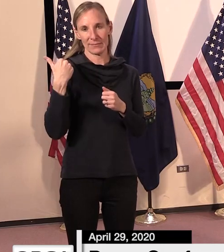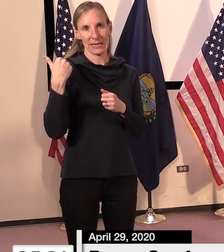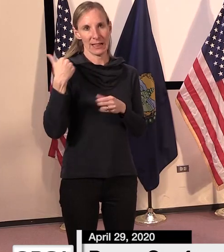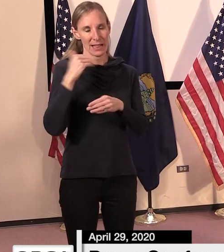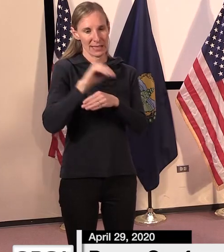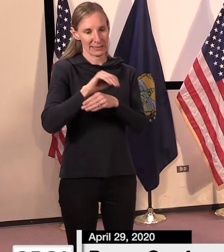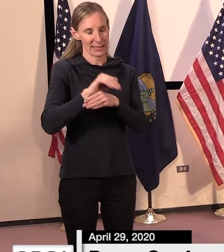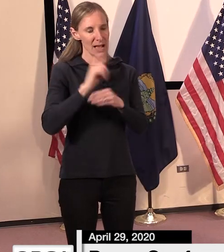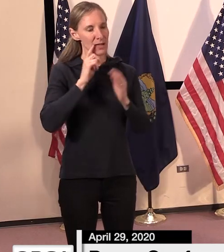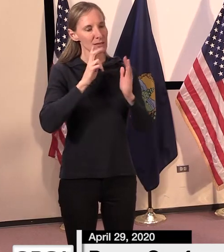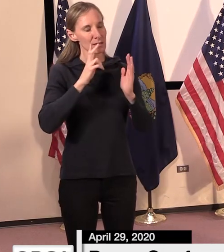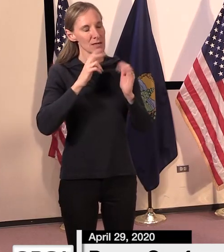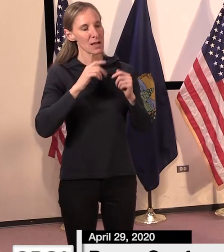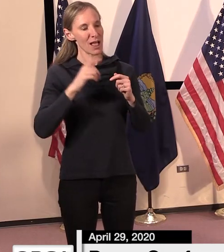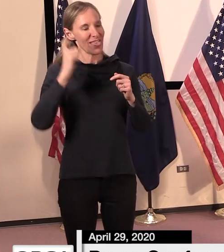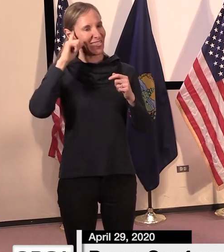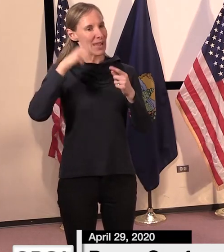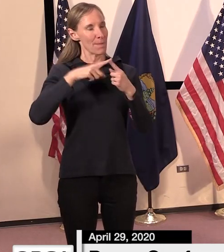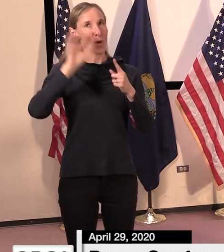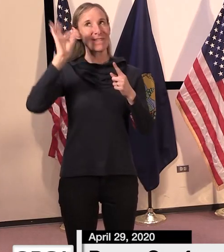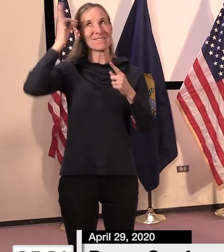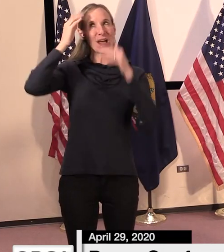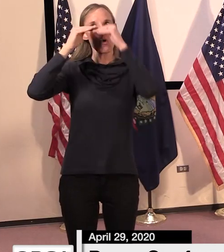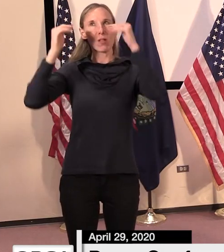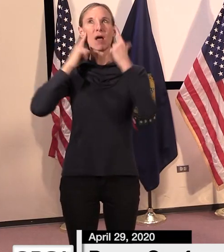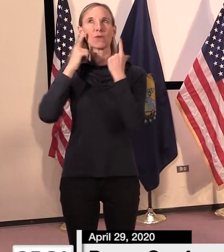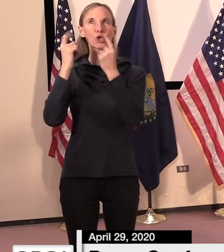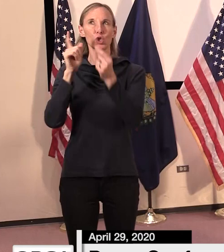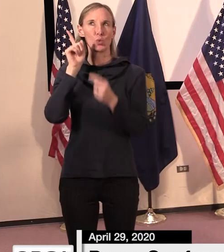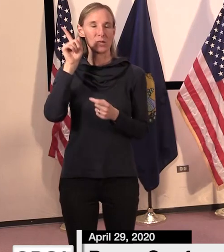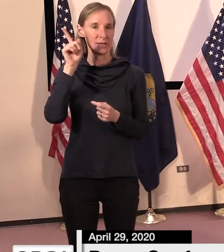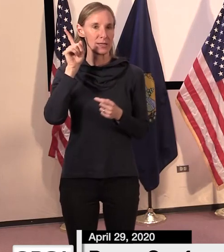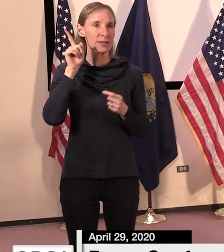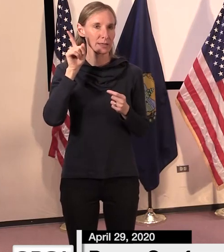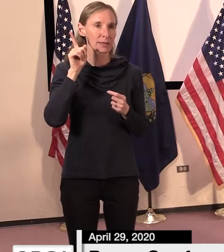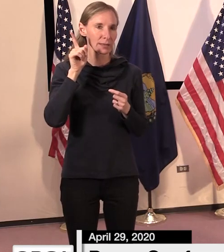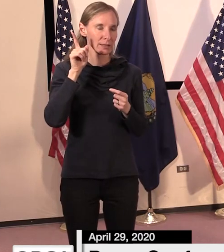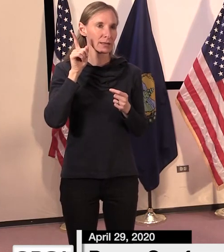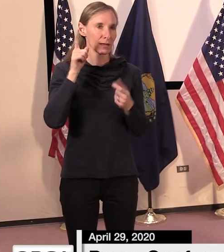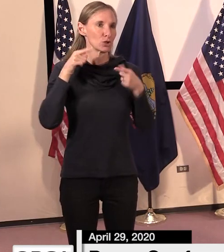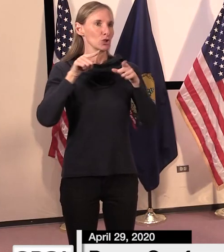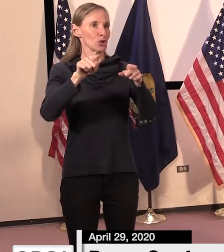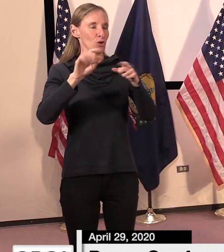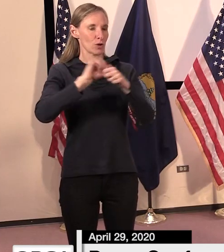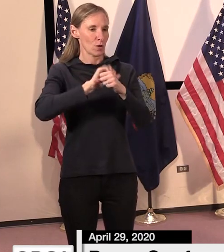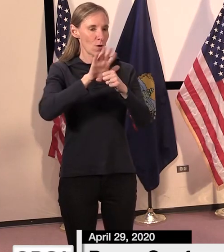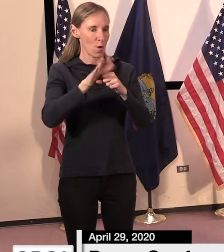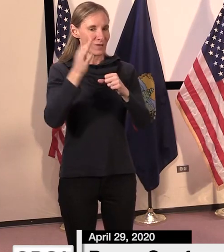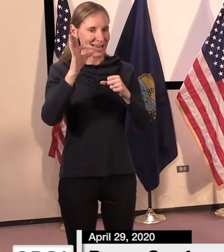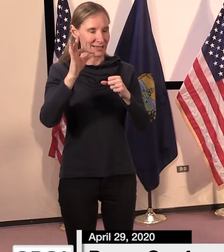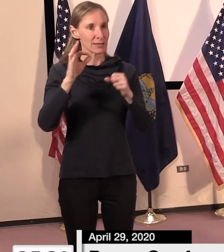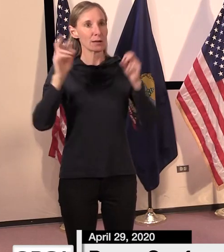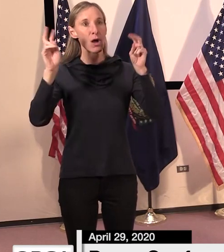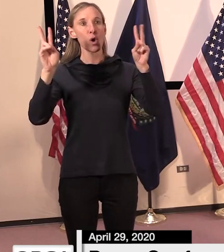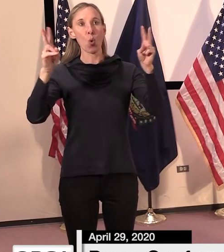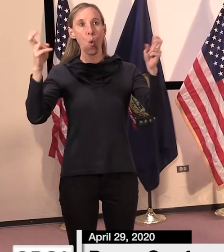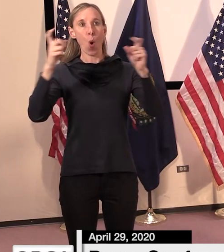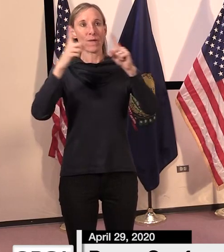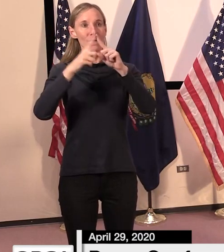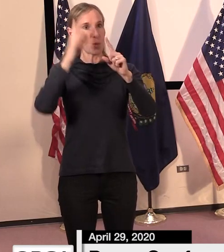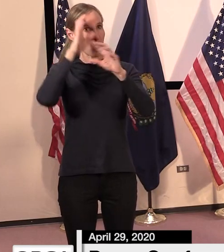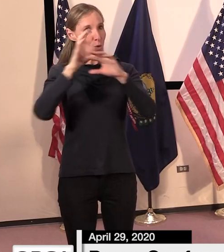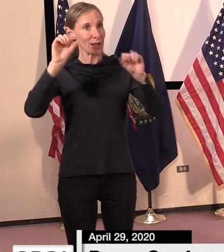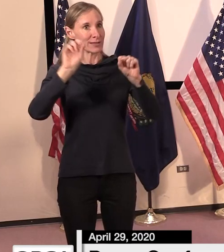current administration at the federal level has been doing during this. And this is a direct quote from the President of the